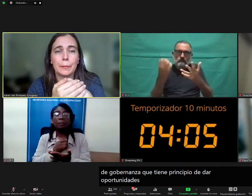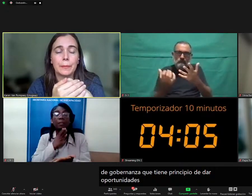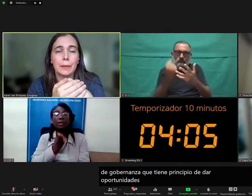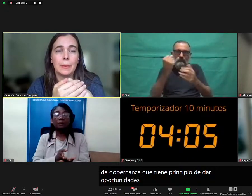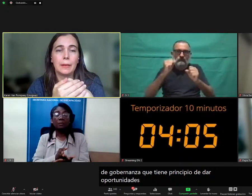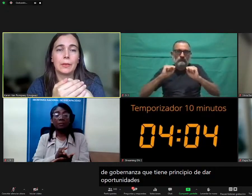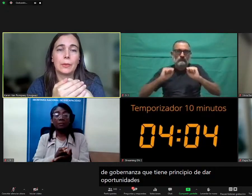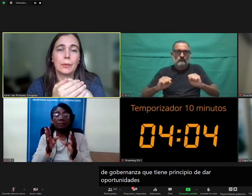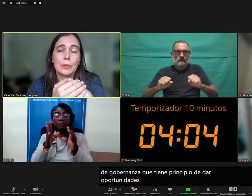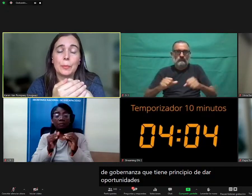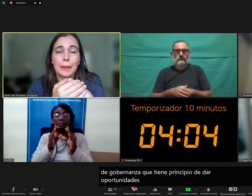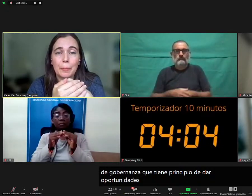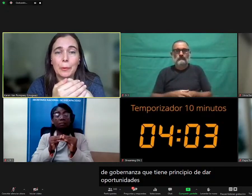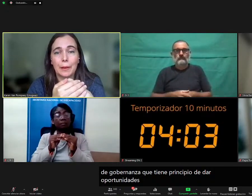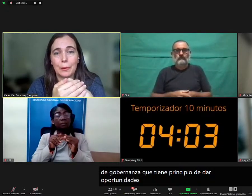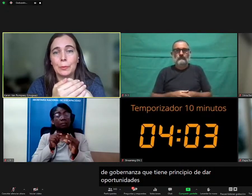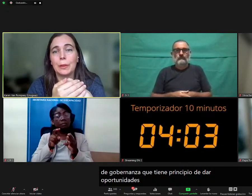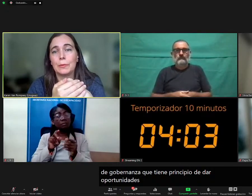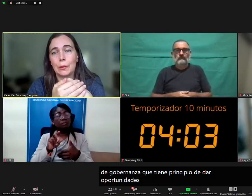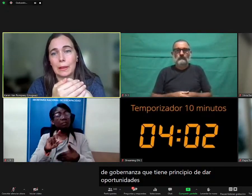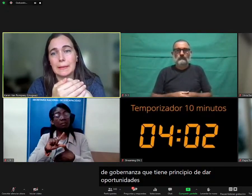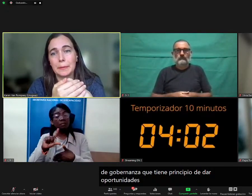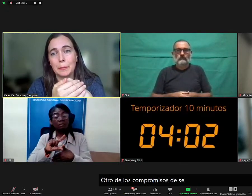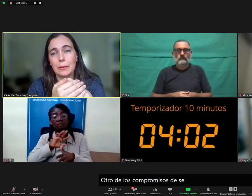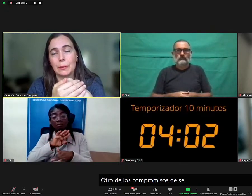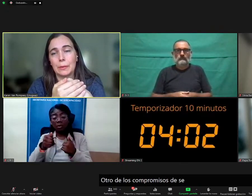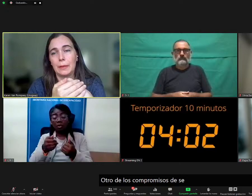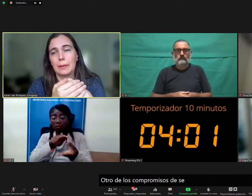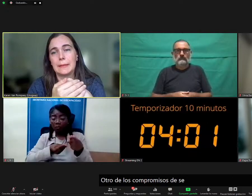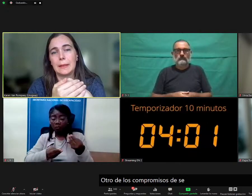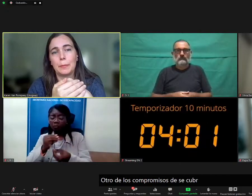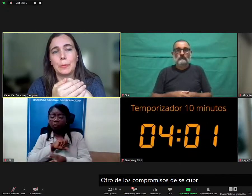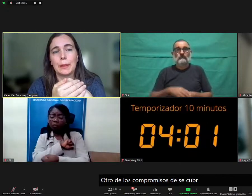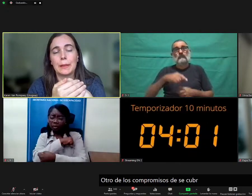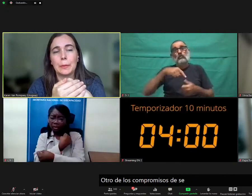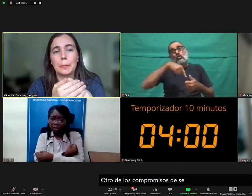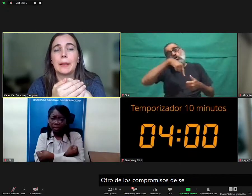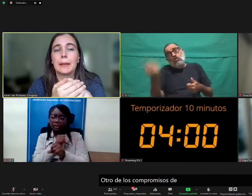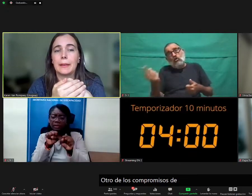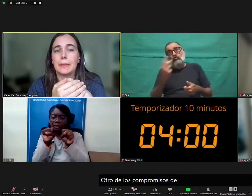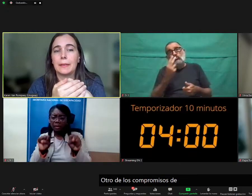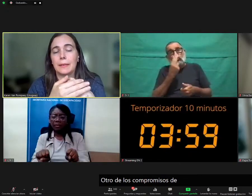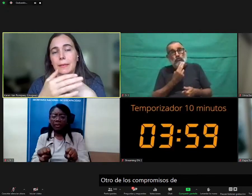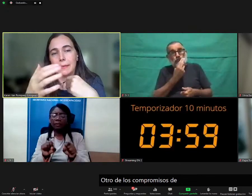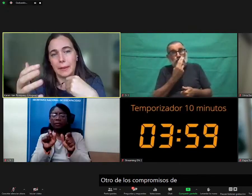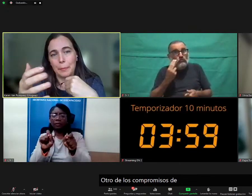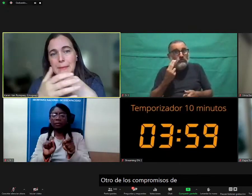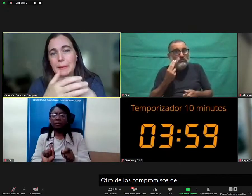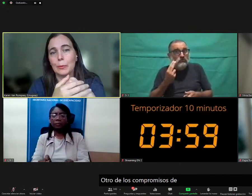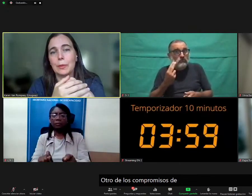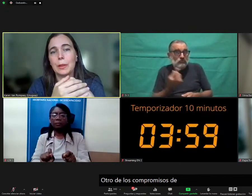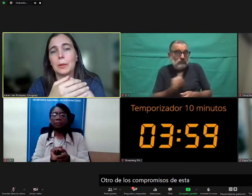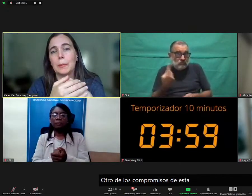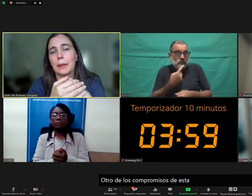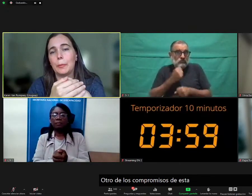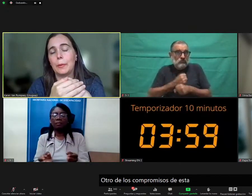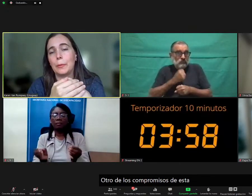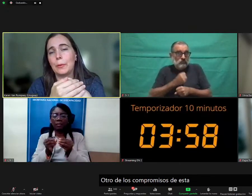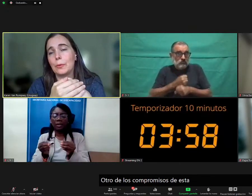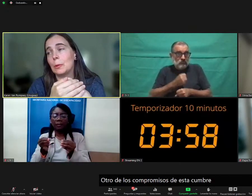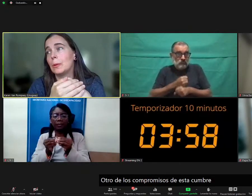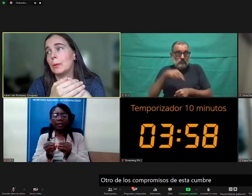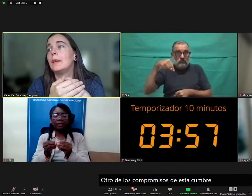skills for inclusive education we hope to have this all go into and strengthening of the